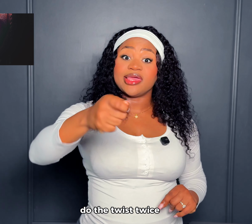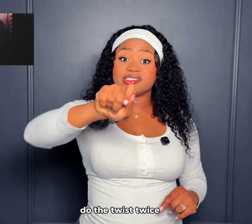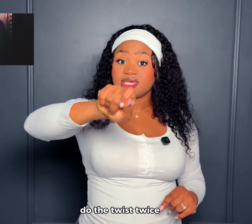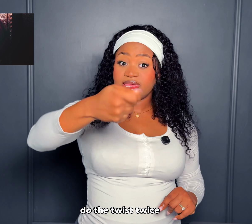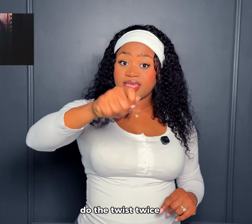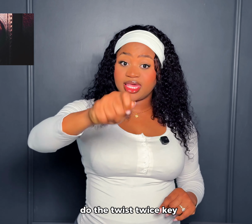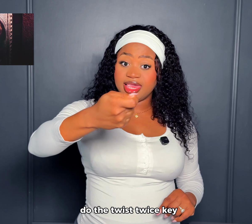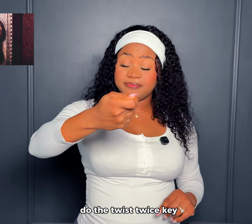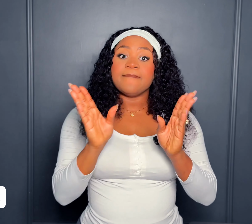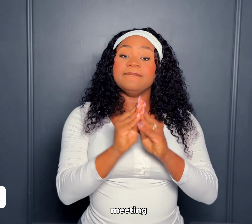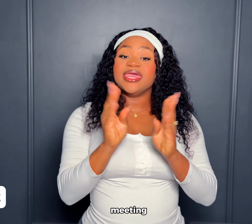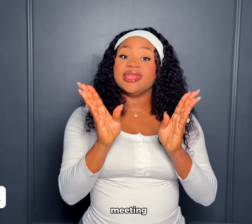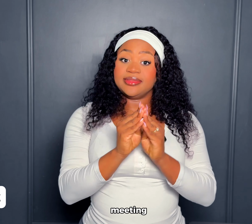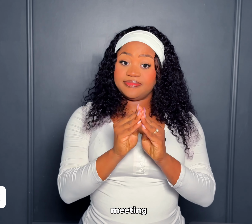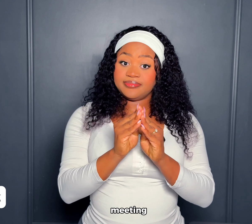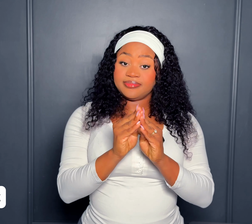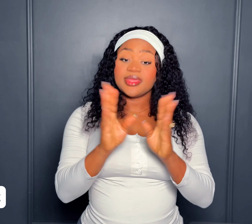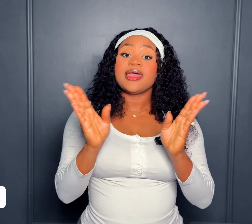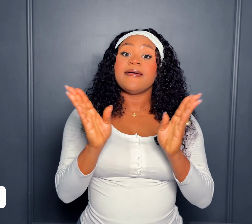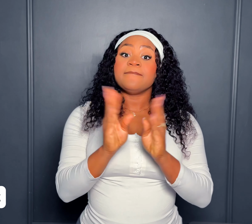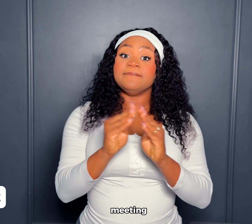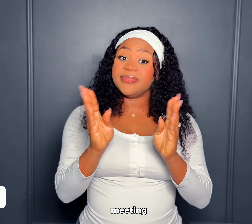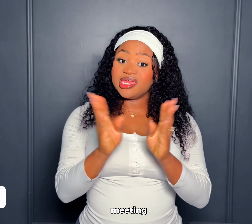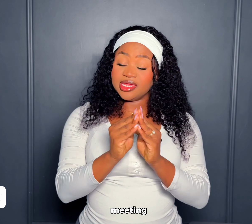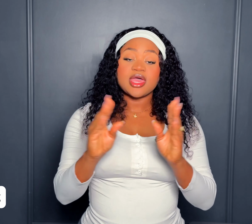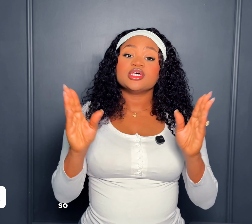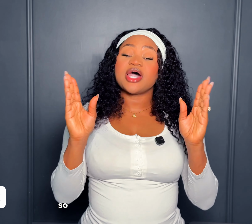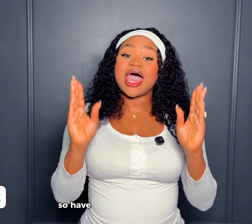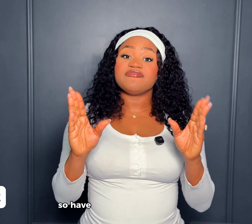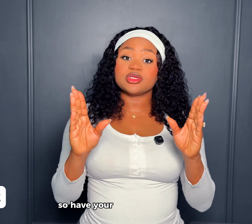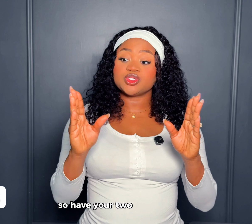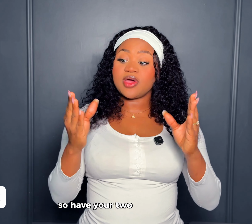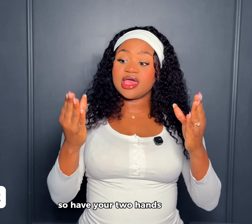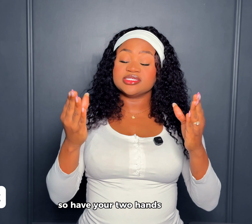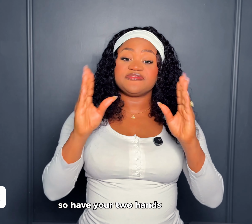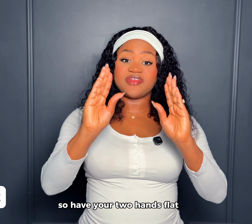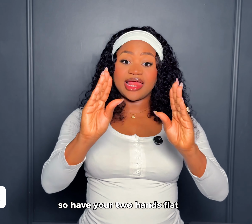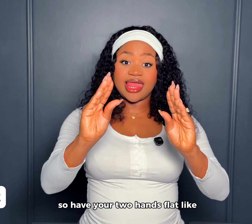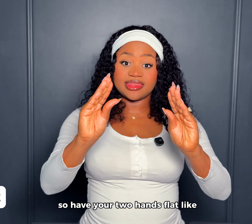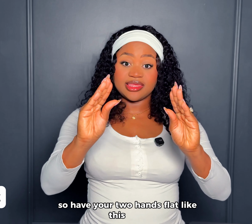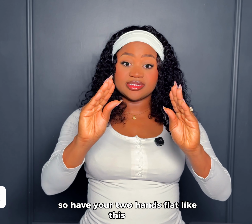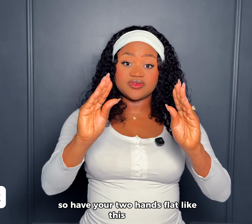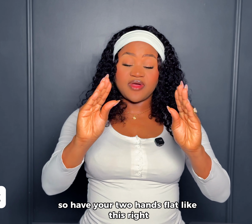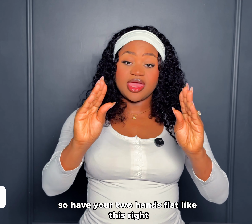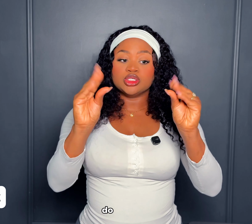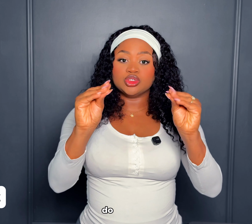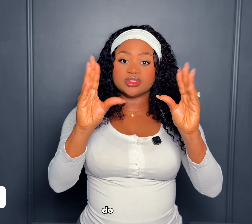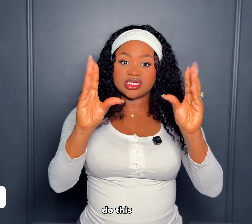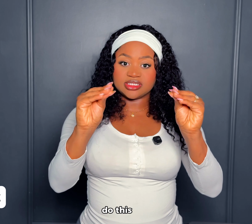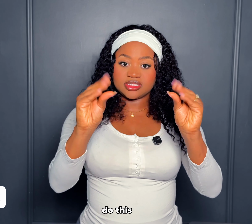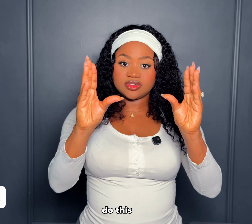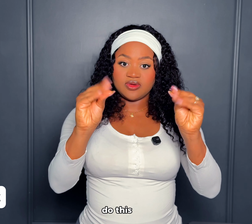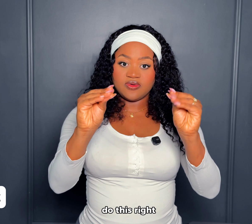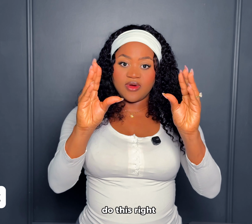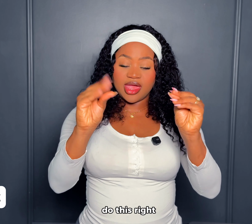twice. Key. Meeting. Meeting. So have your two hands flat like this, right? Do this, right?